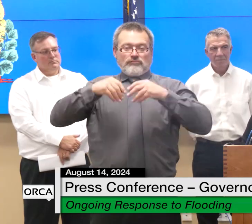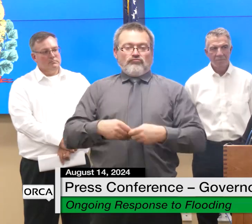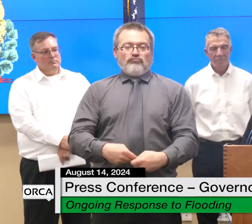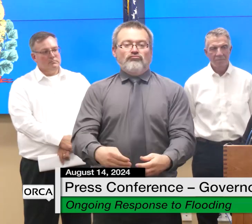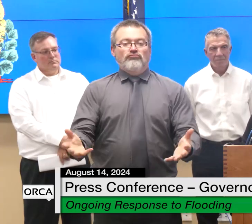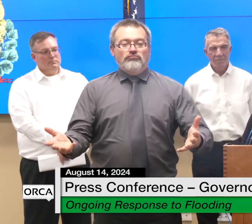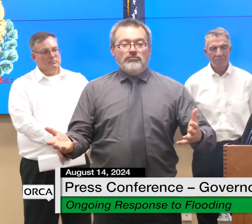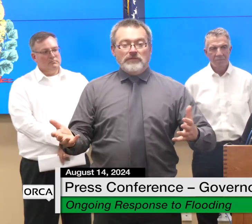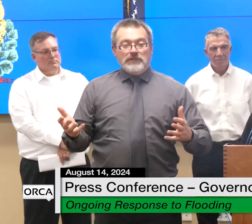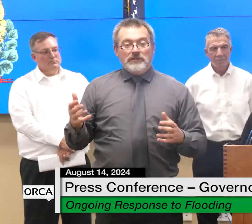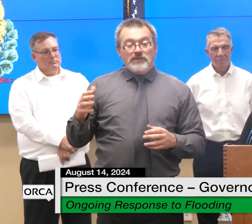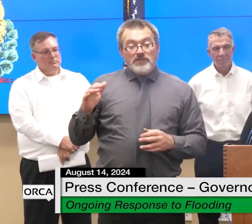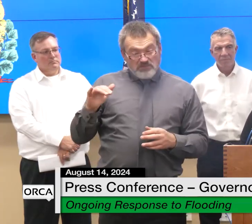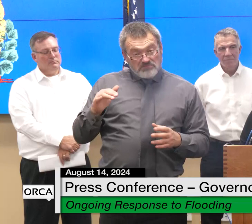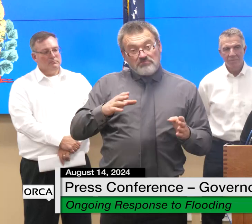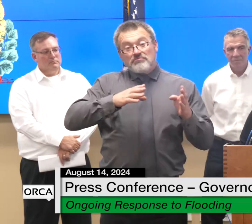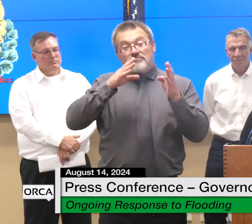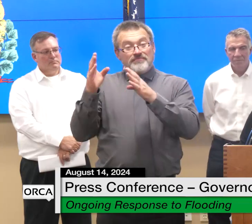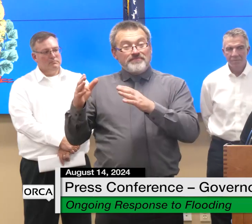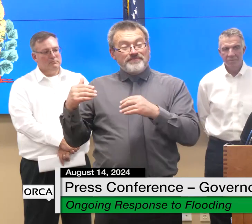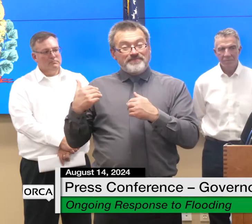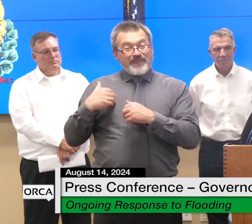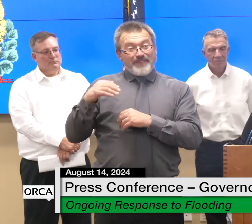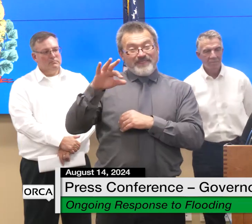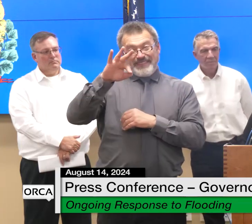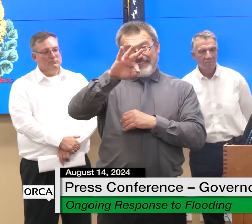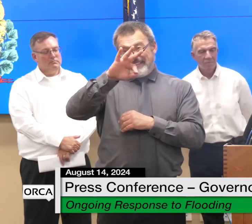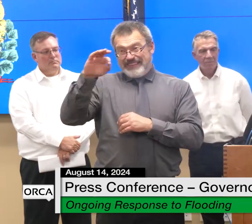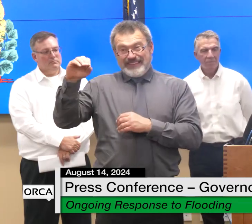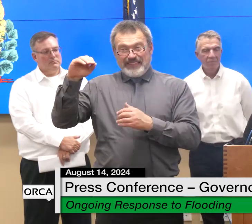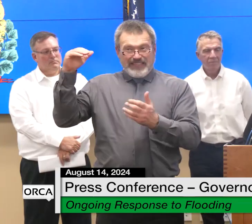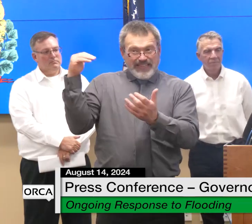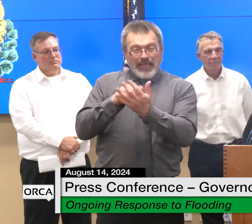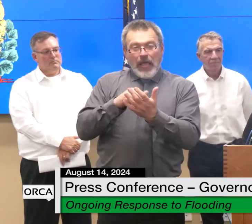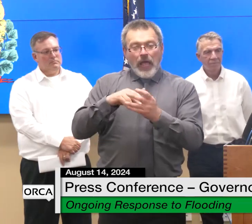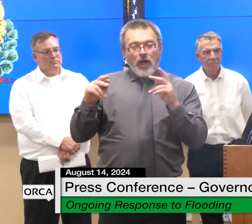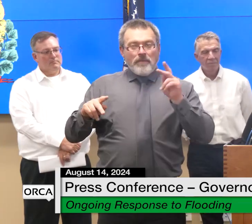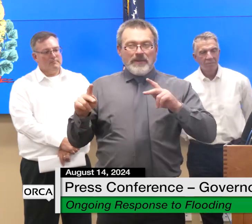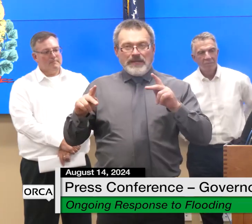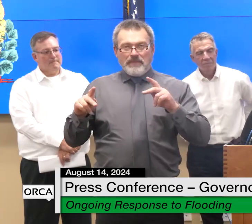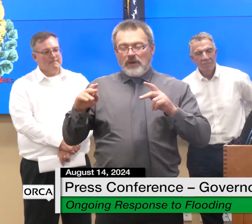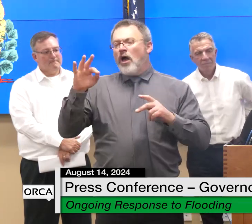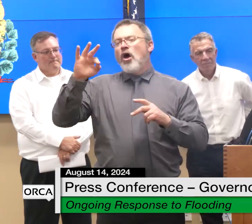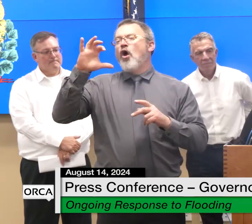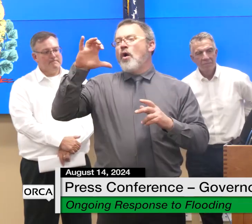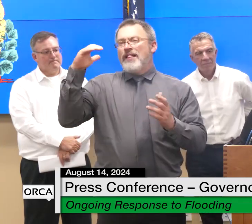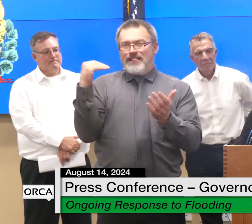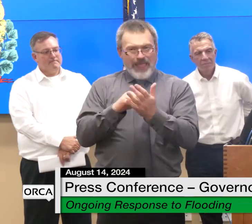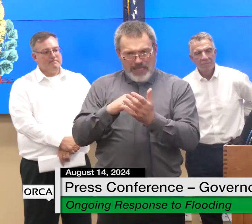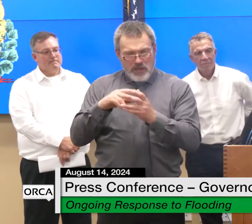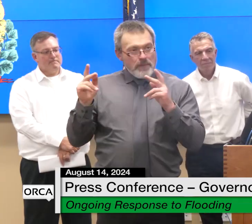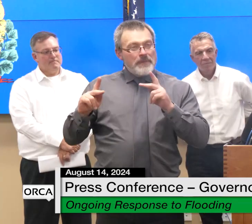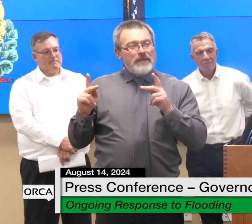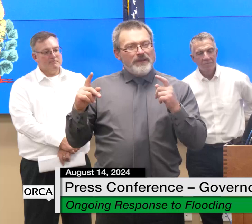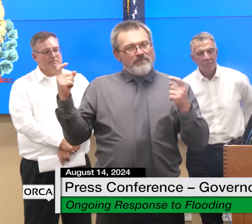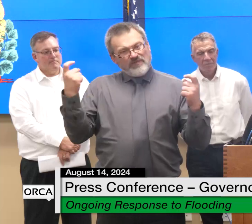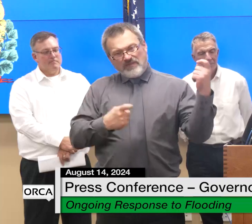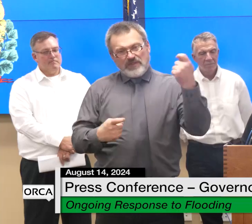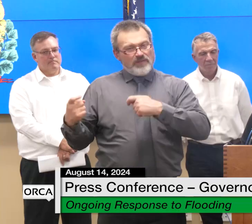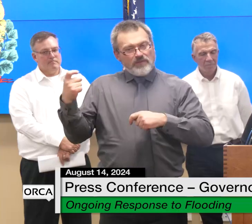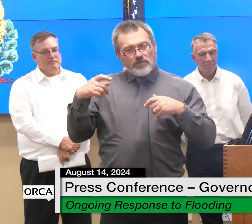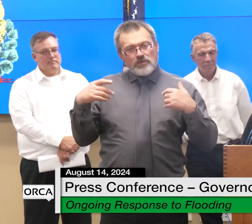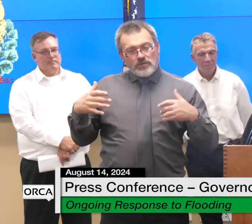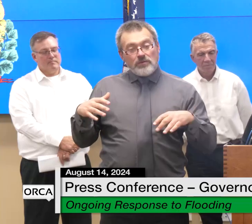9,000 individual donors, philanthropic partners, more than 270 businesses, the